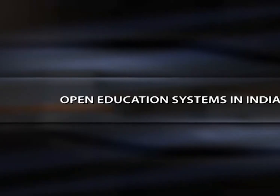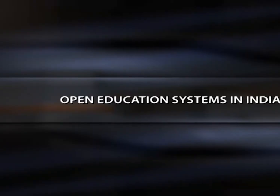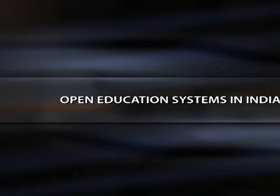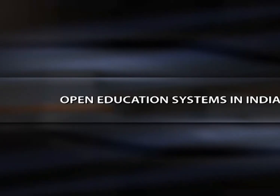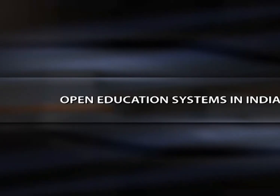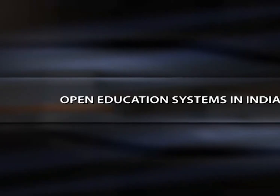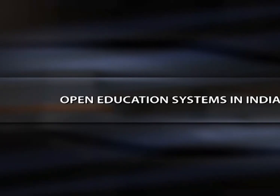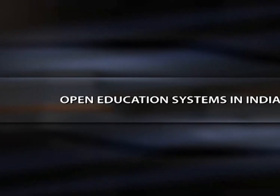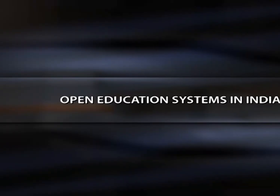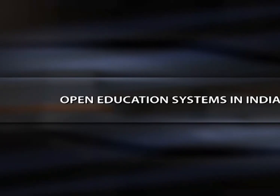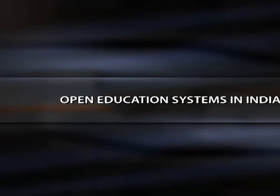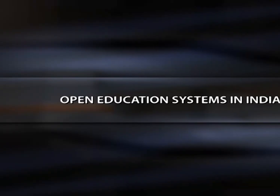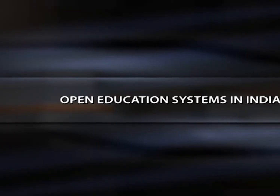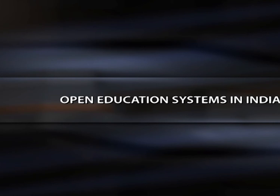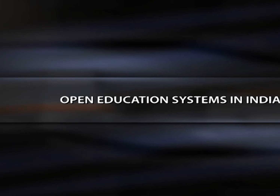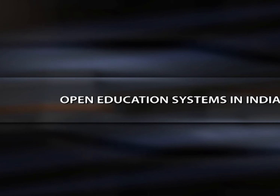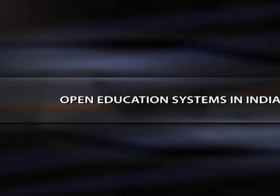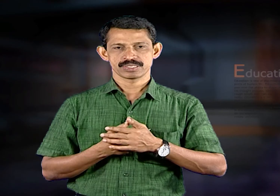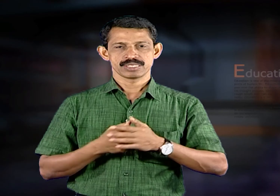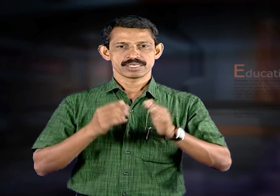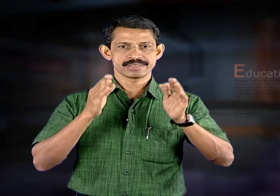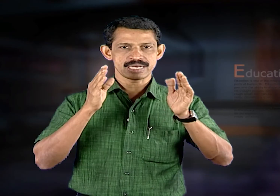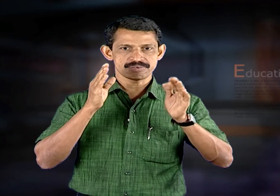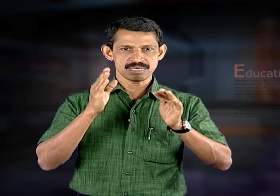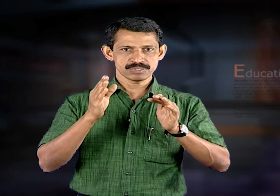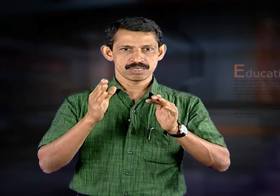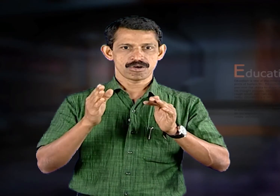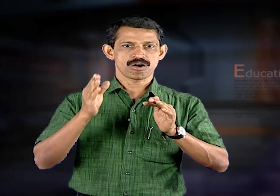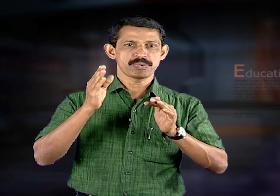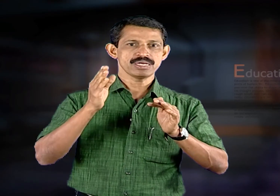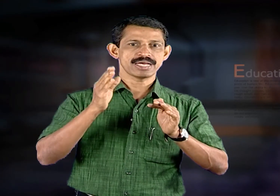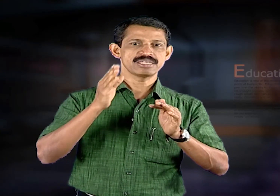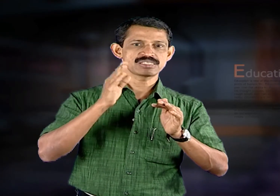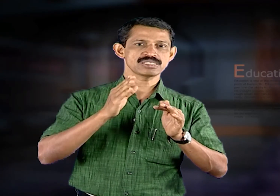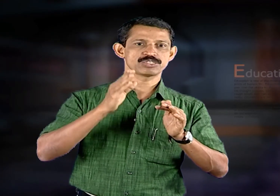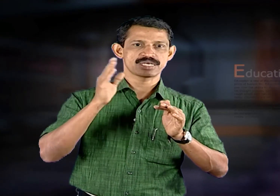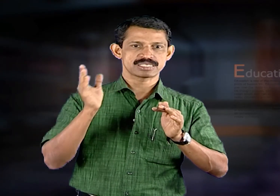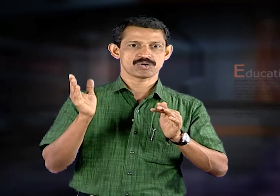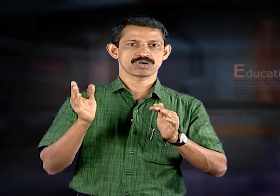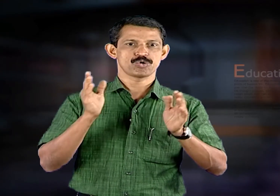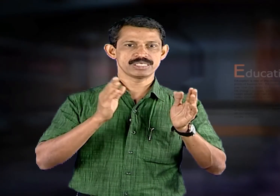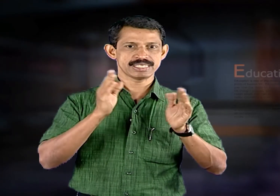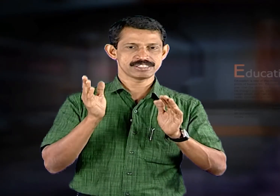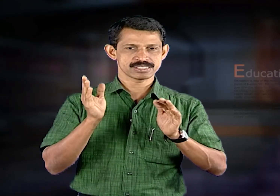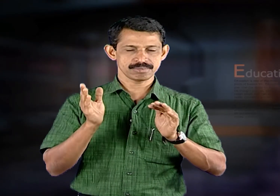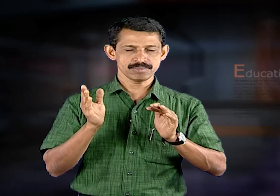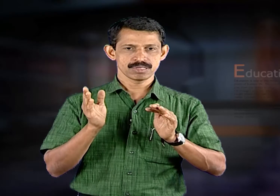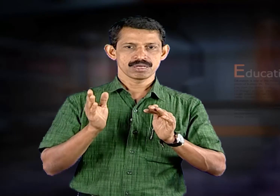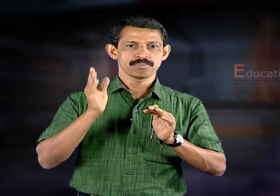Open education system in India. India developed open and distance education or ODE system both